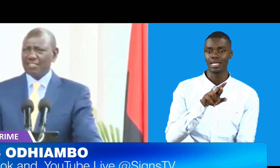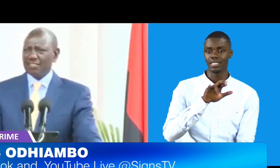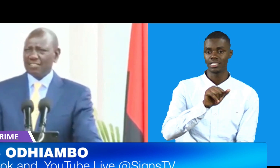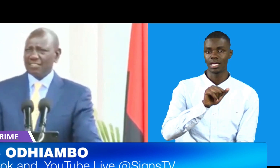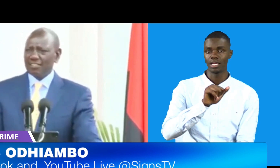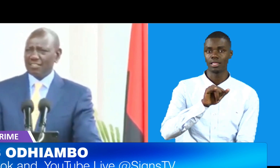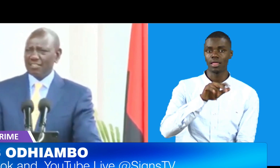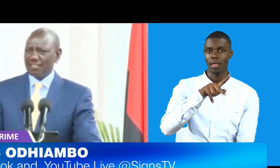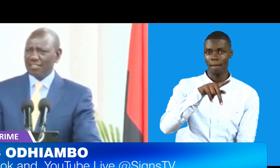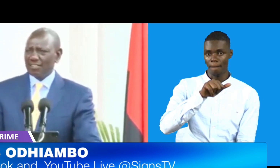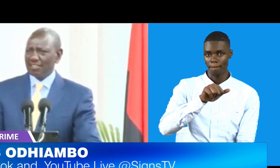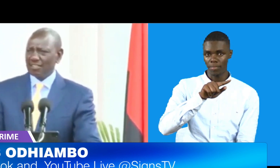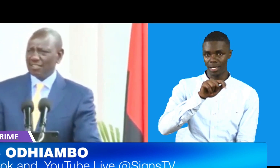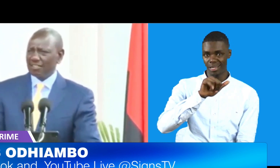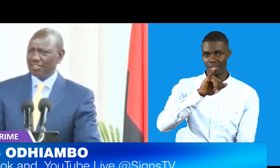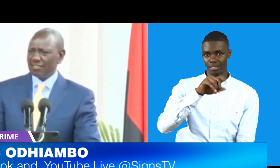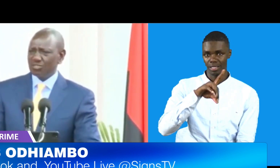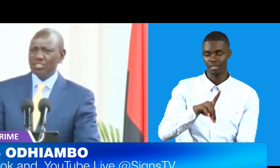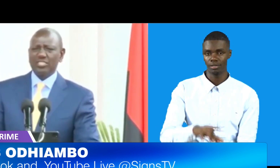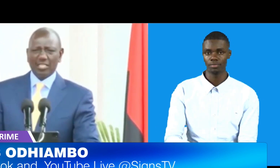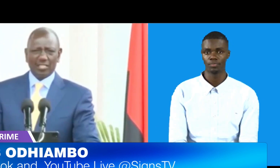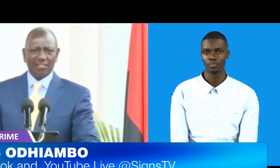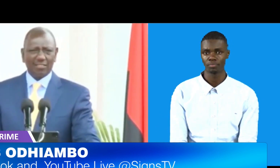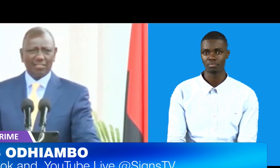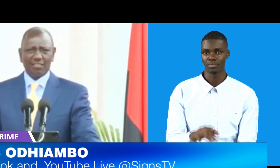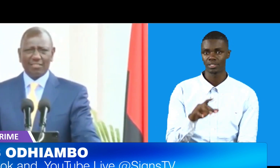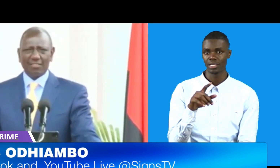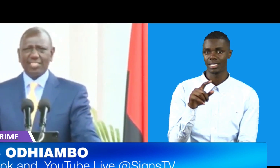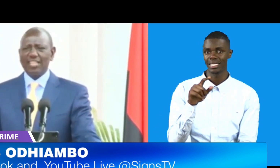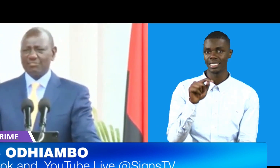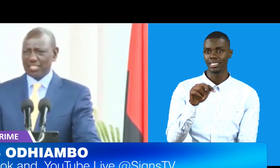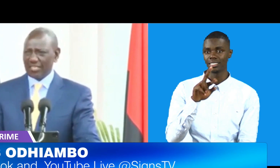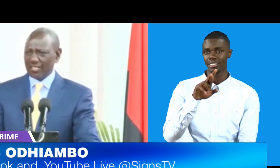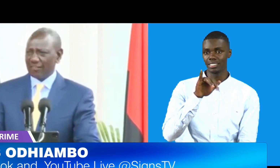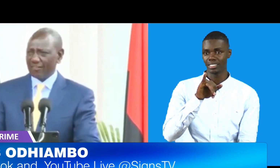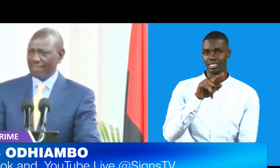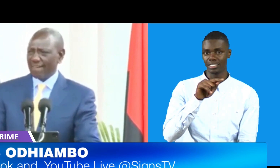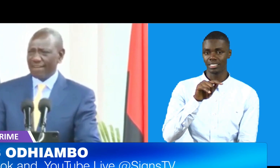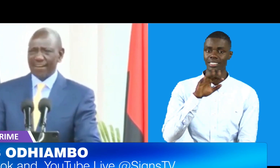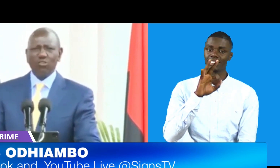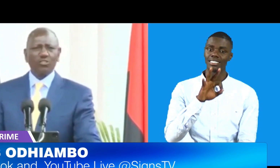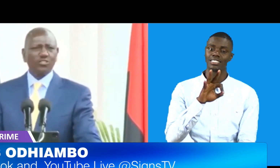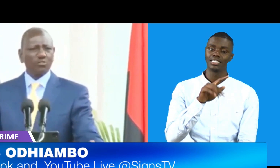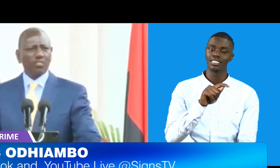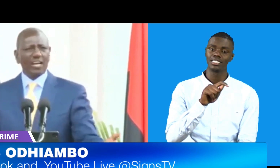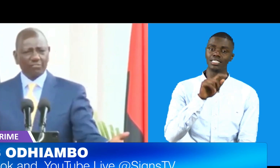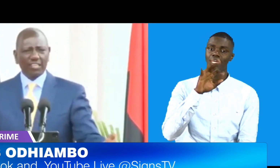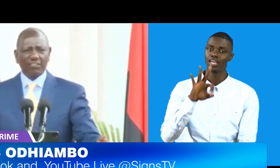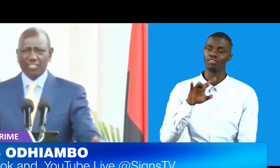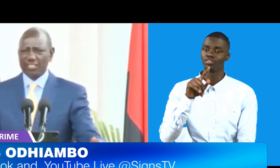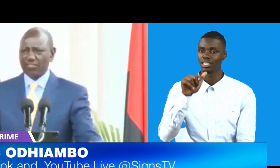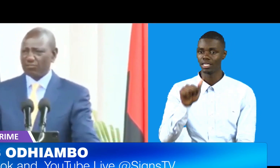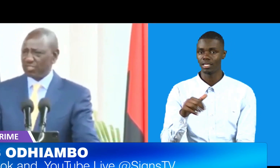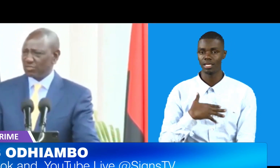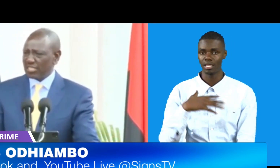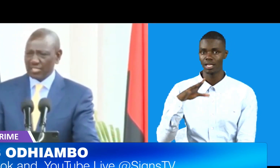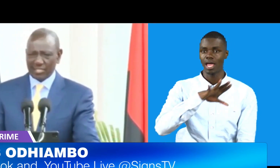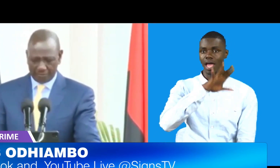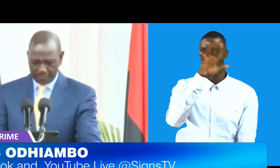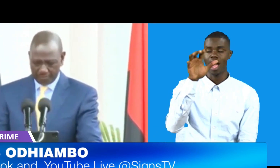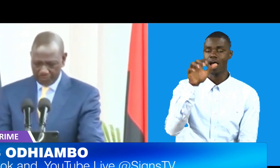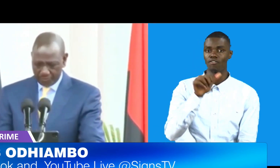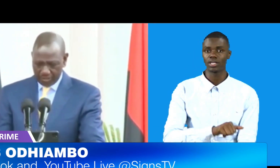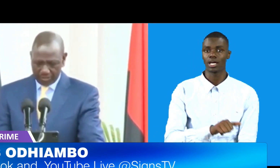treaty, TFTA, and also the Africa Continental Free Trade